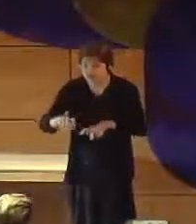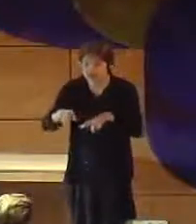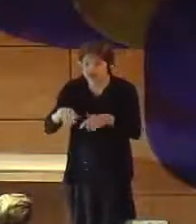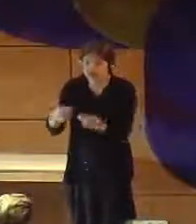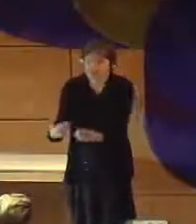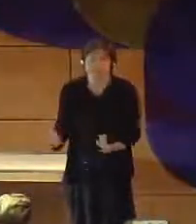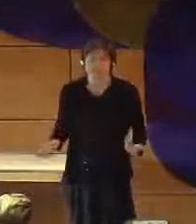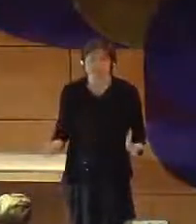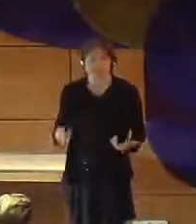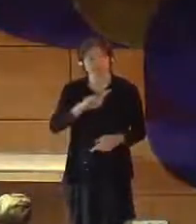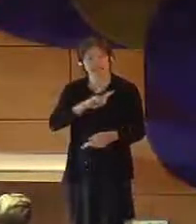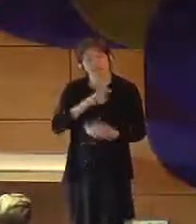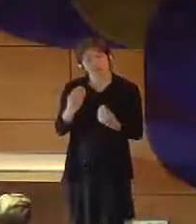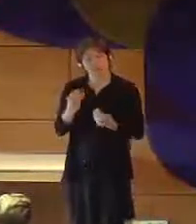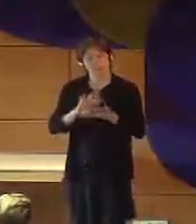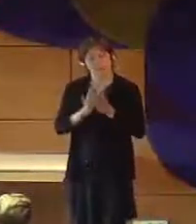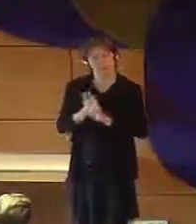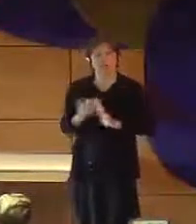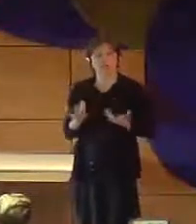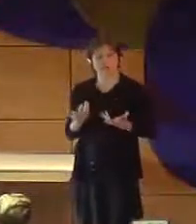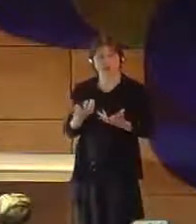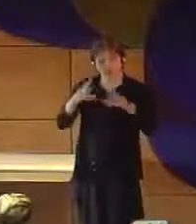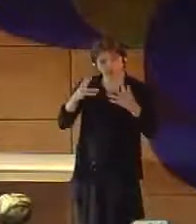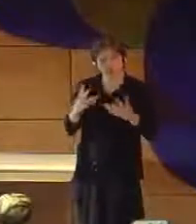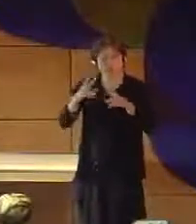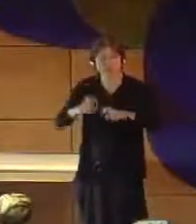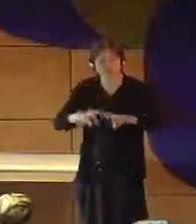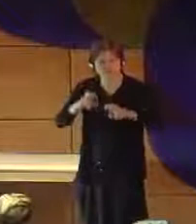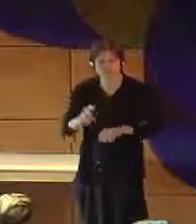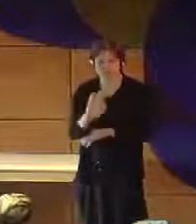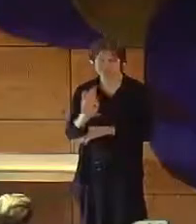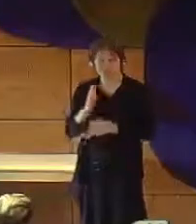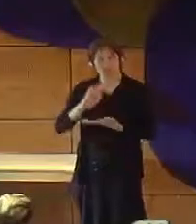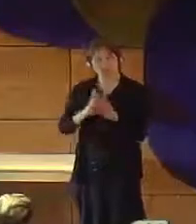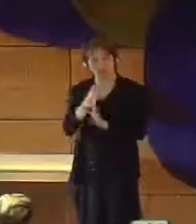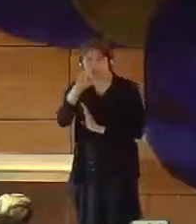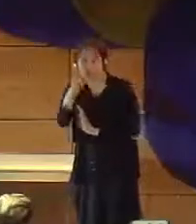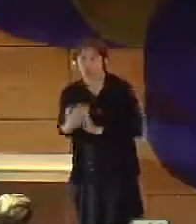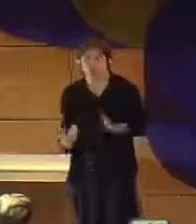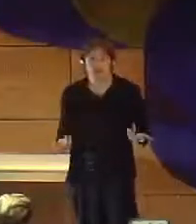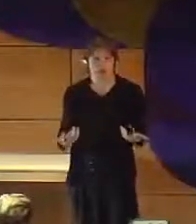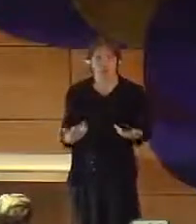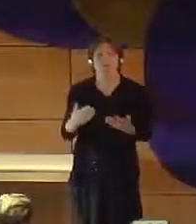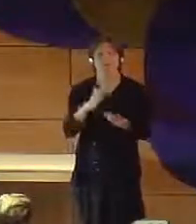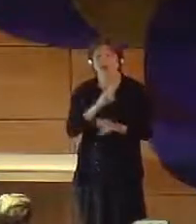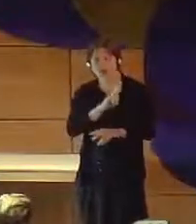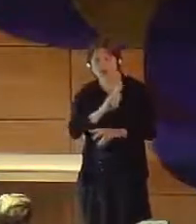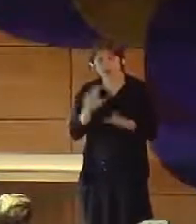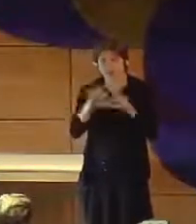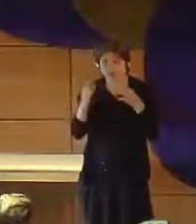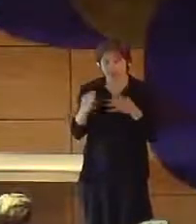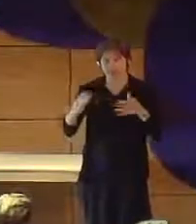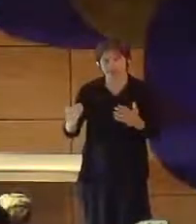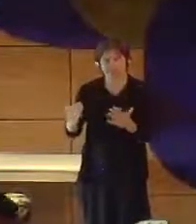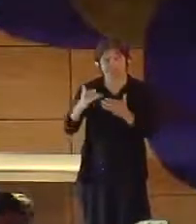an approach that you have to take based on discussion with the family, the needs of the family, the needs of the child or